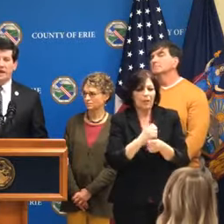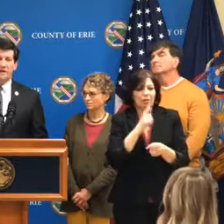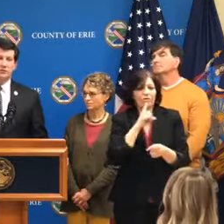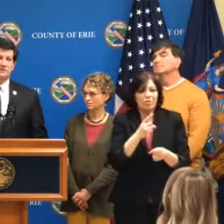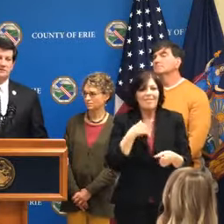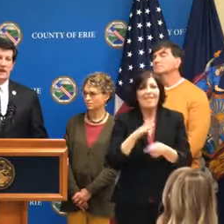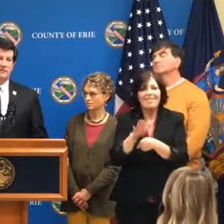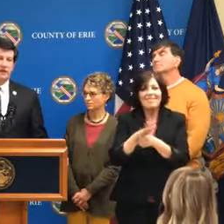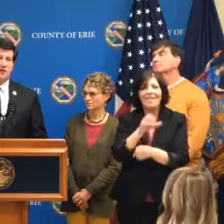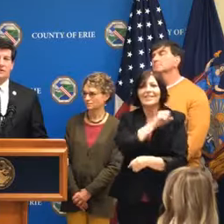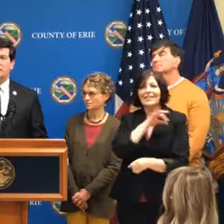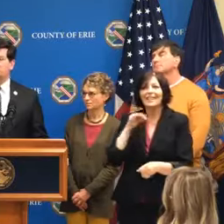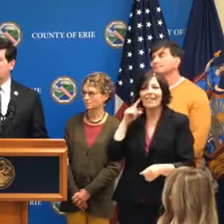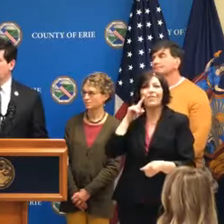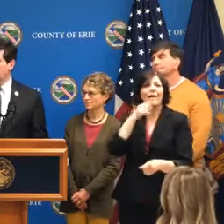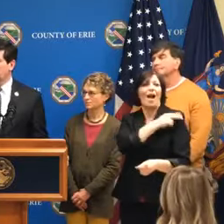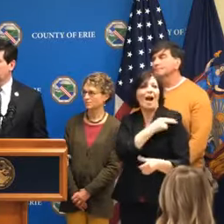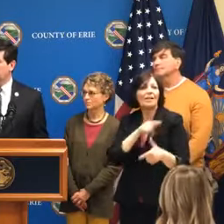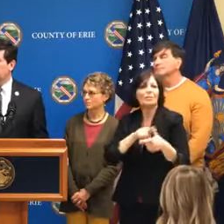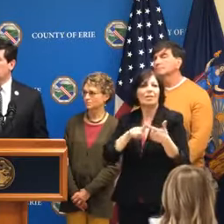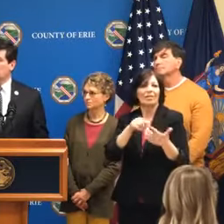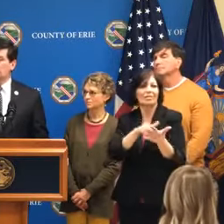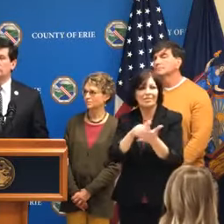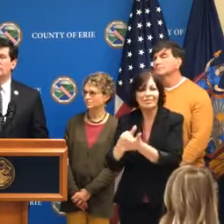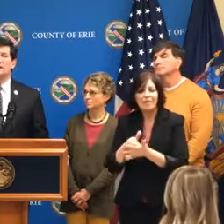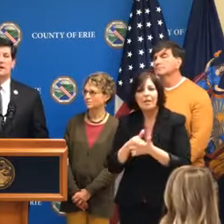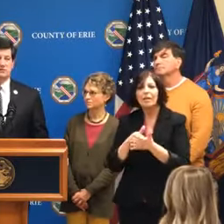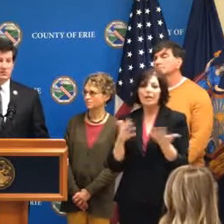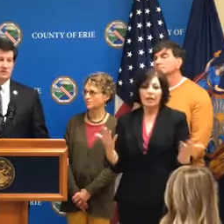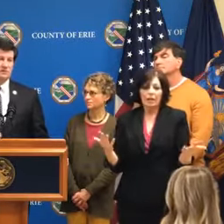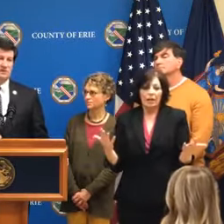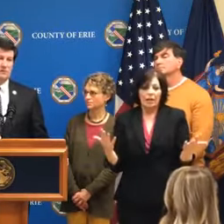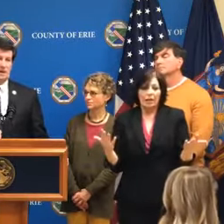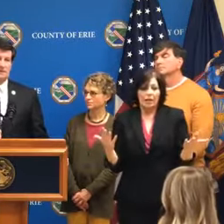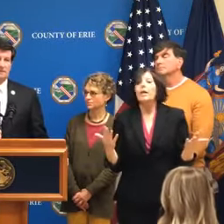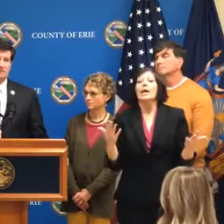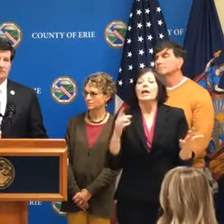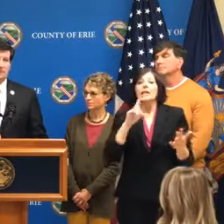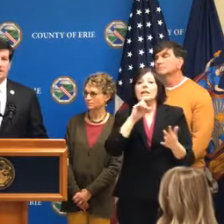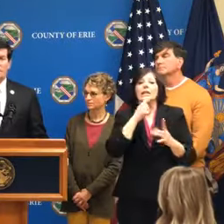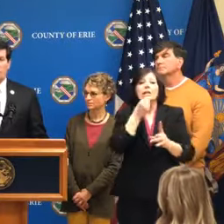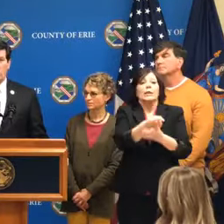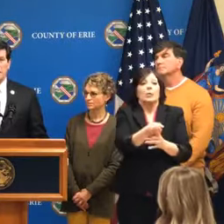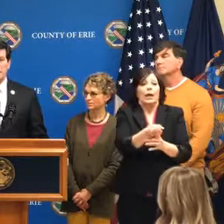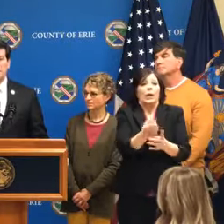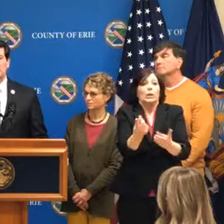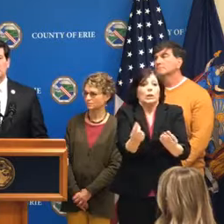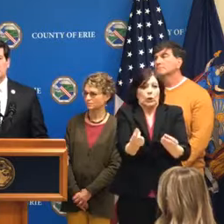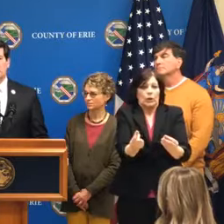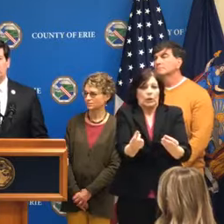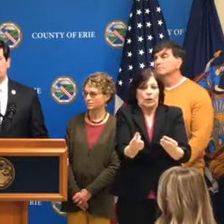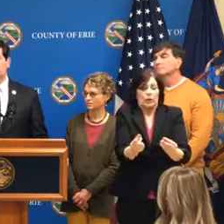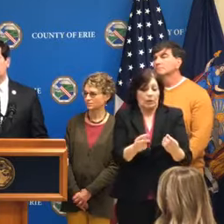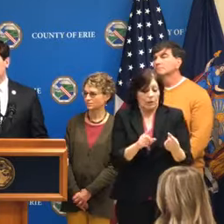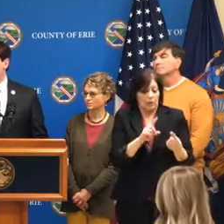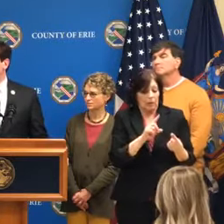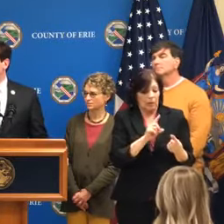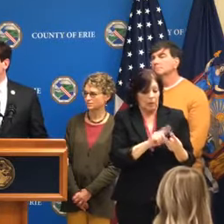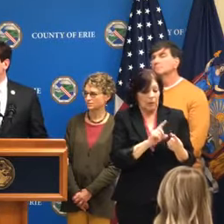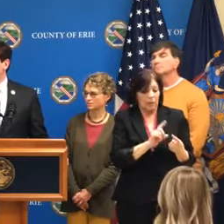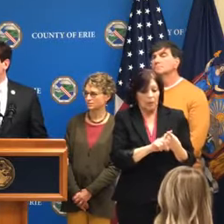have adequate staff for health care and public safety, we will be seriously impacted. One president